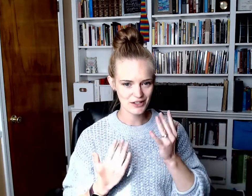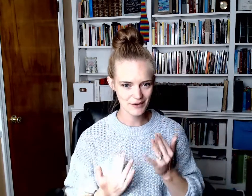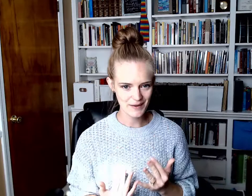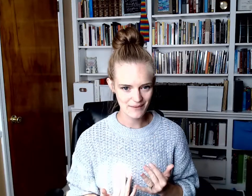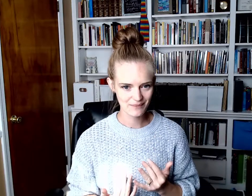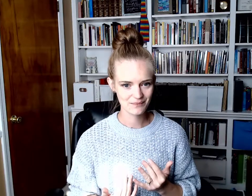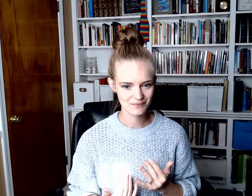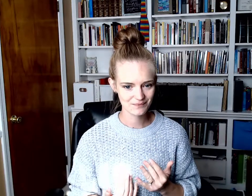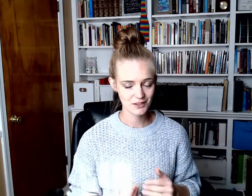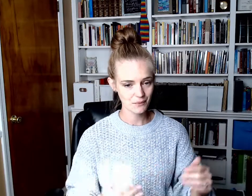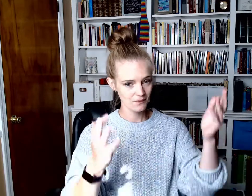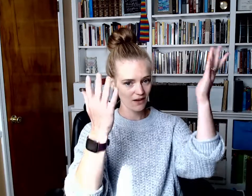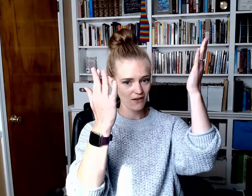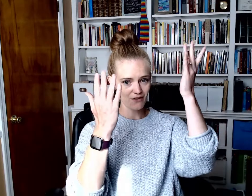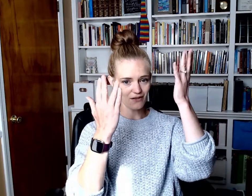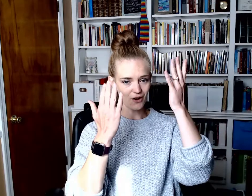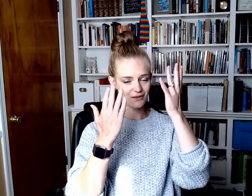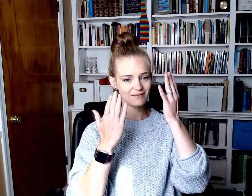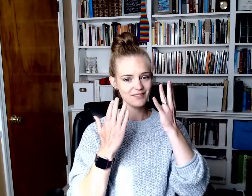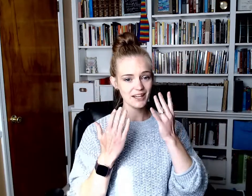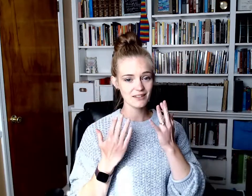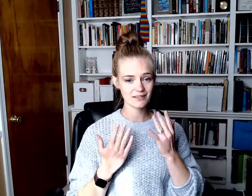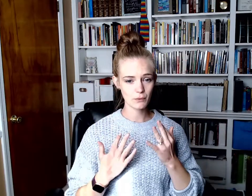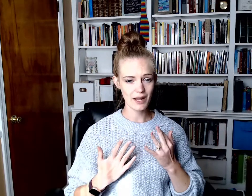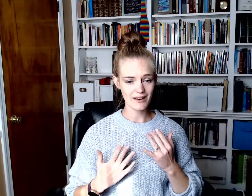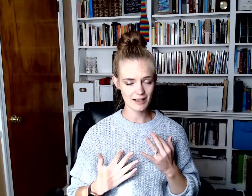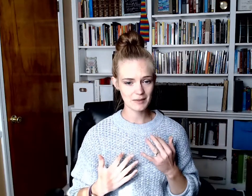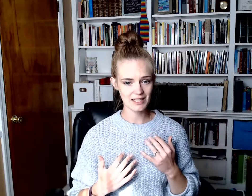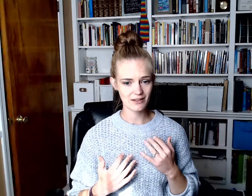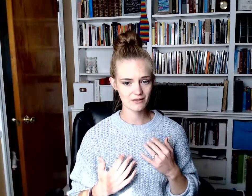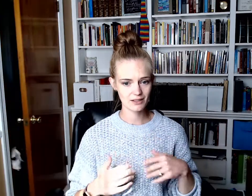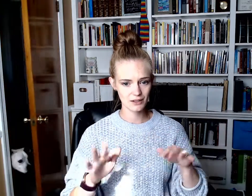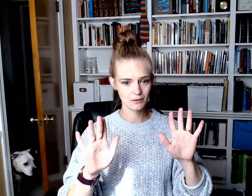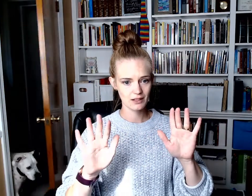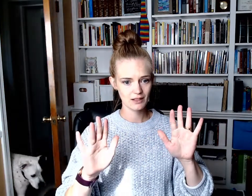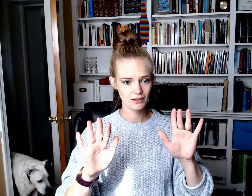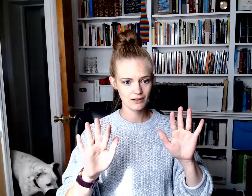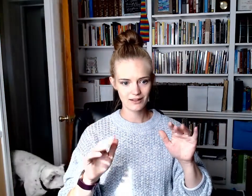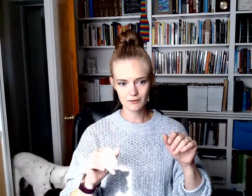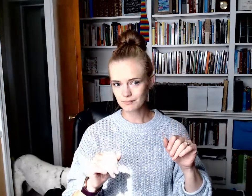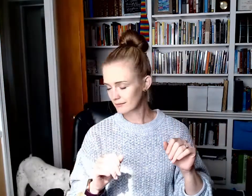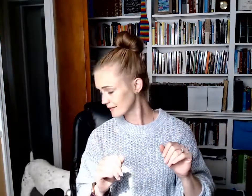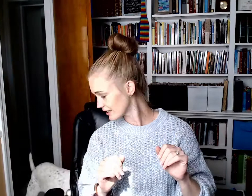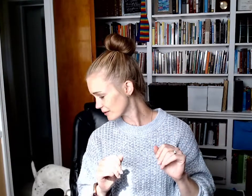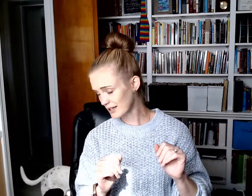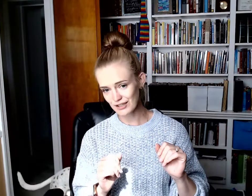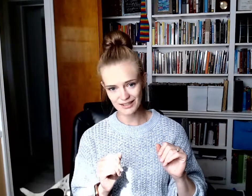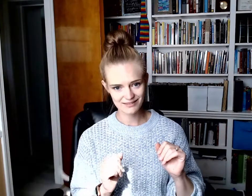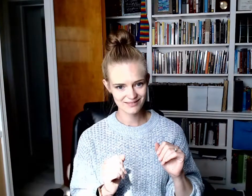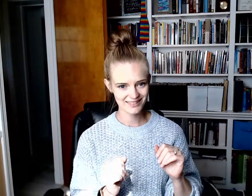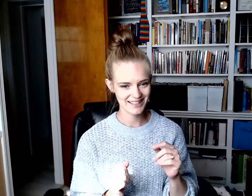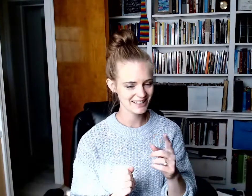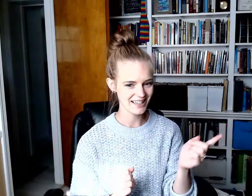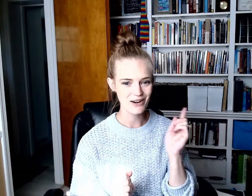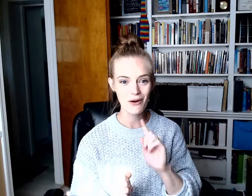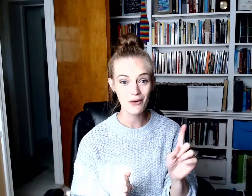me. So, fall, like rain coming down. So, oh, there's Misha. He decided to go all the way